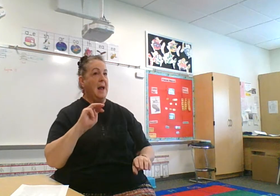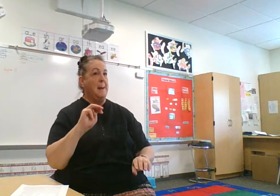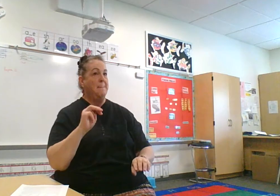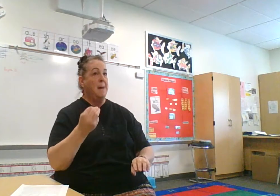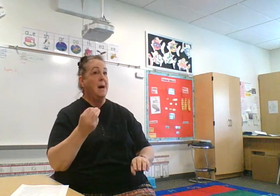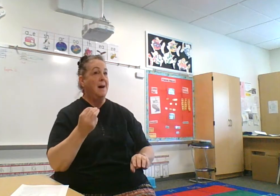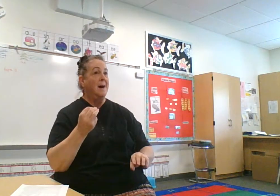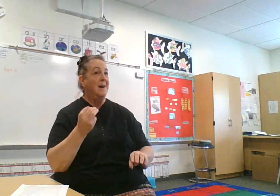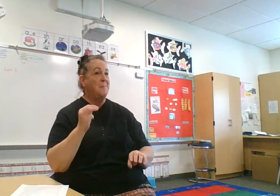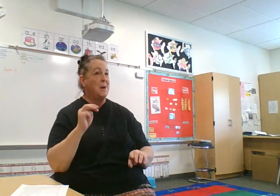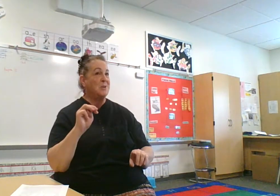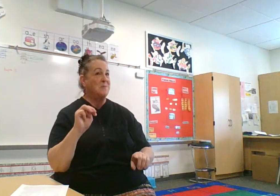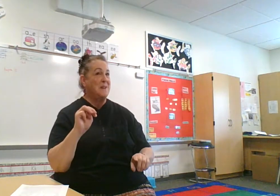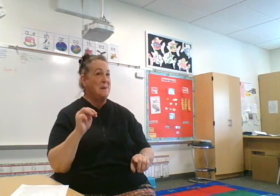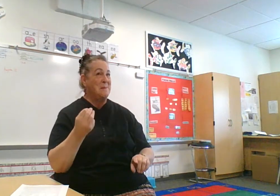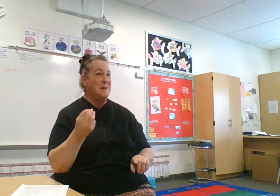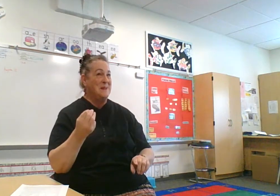I'm apostrophe M.